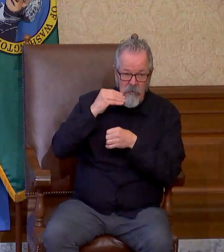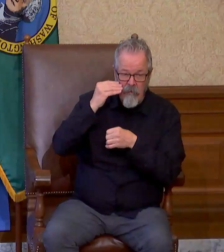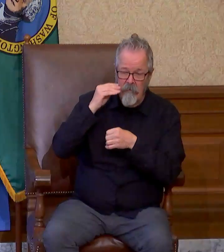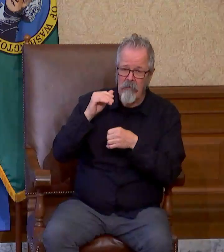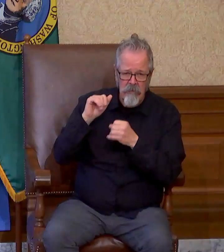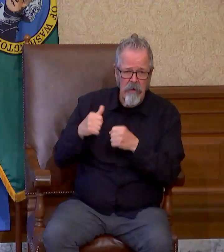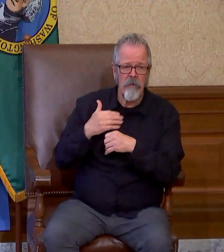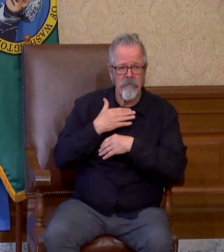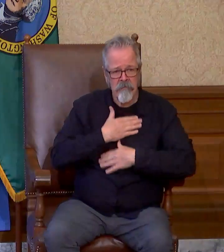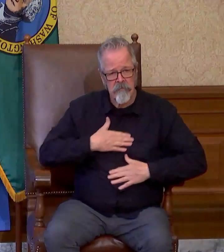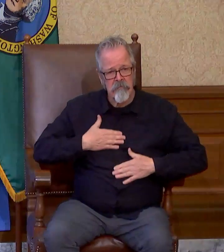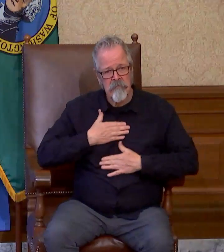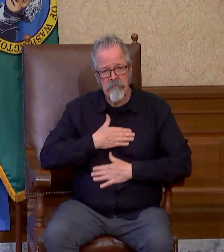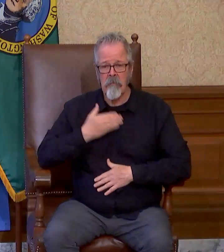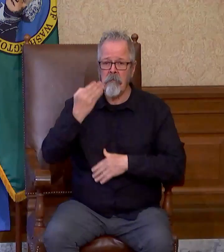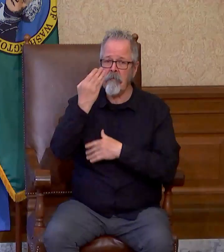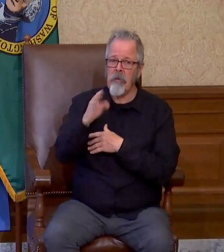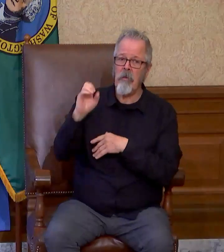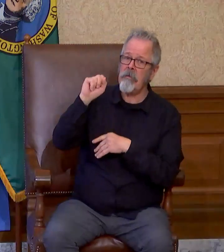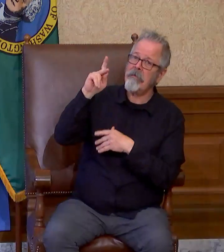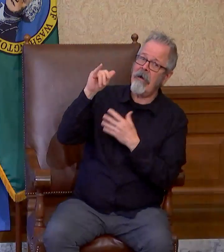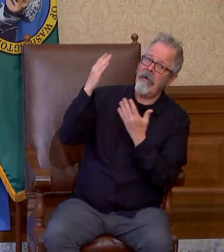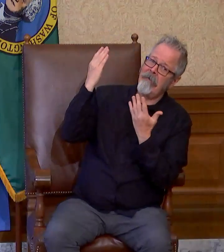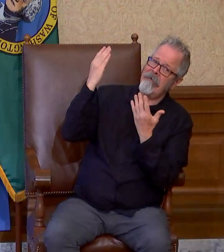question comes from Jerry with the Everett Herald.